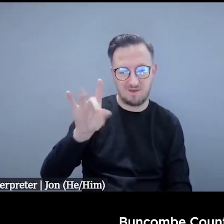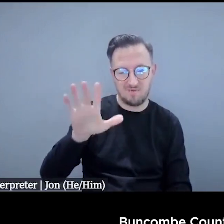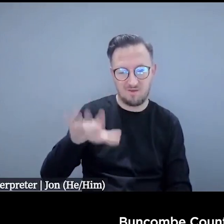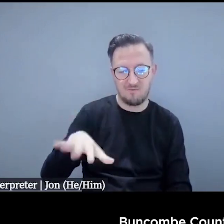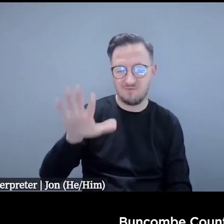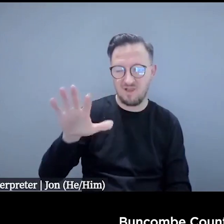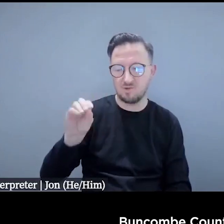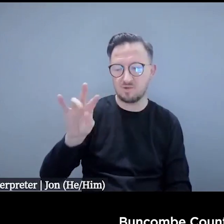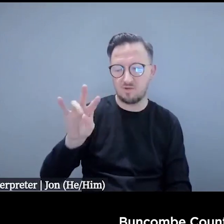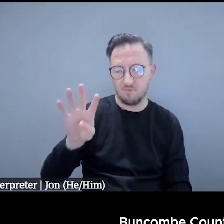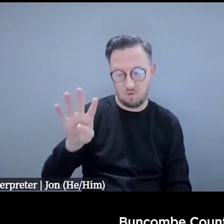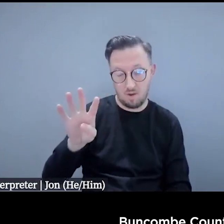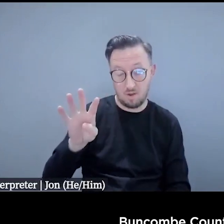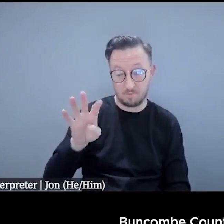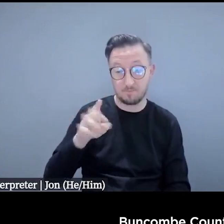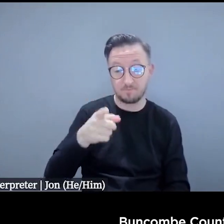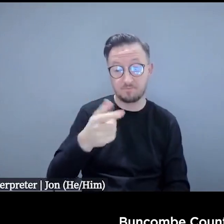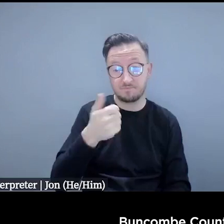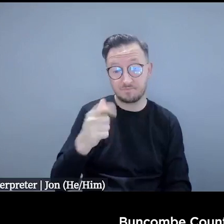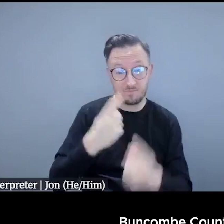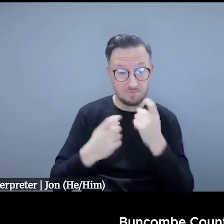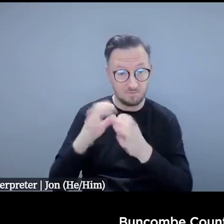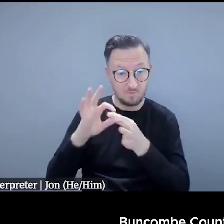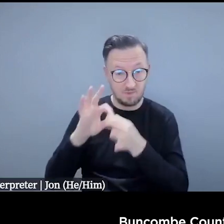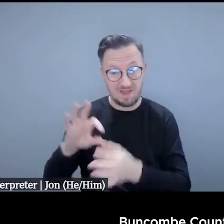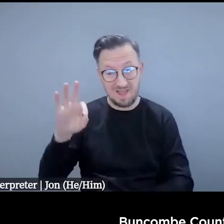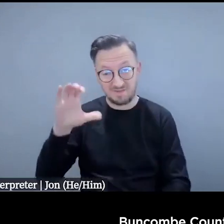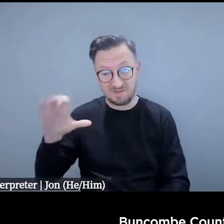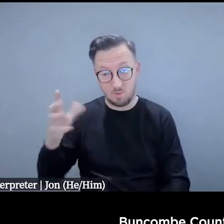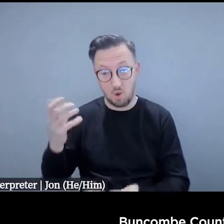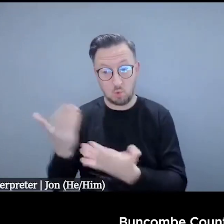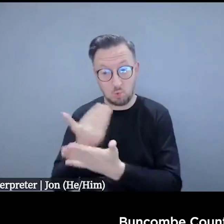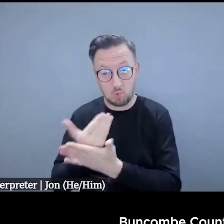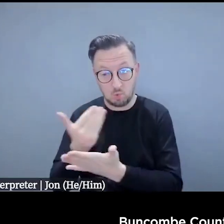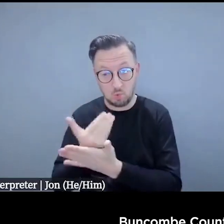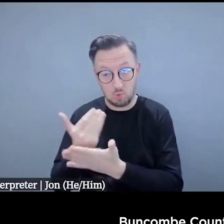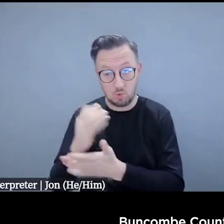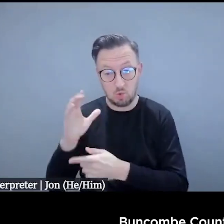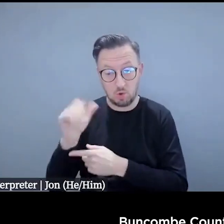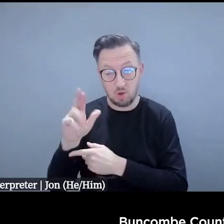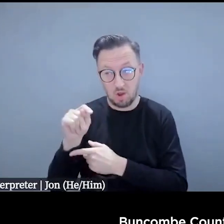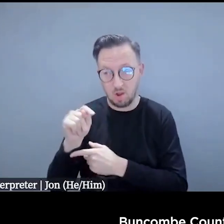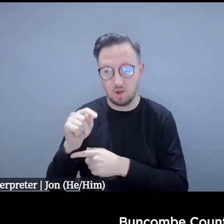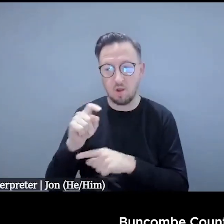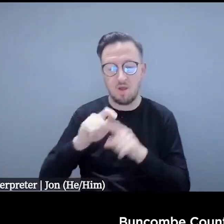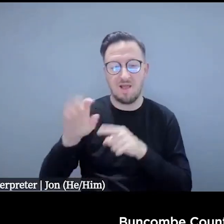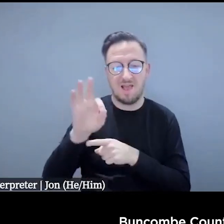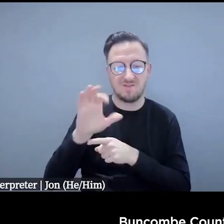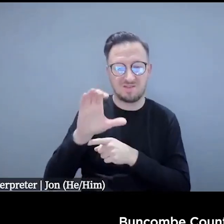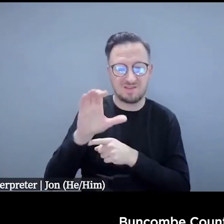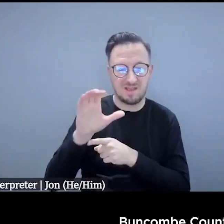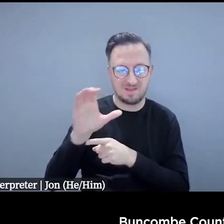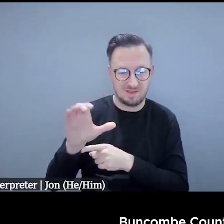828-585-5074. If you have questions about FCC and getting a new cart, please call FCC at